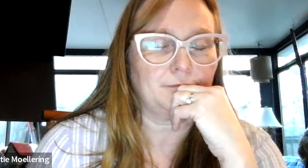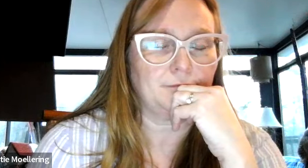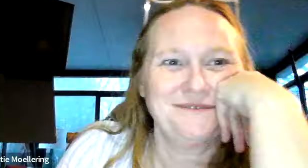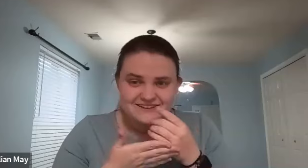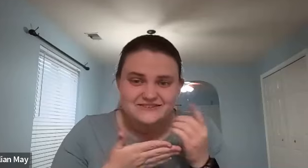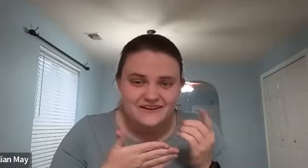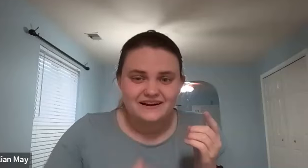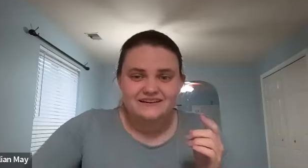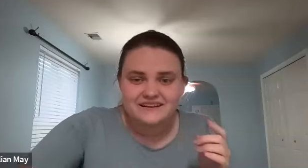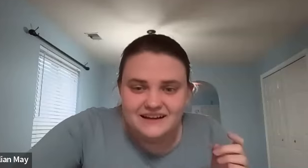week so far.